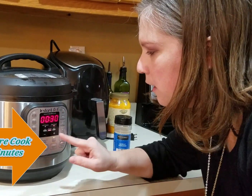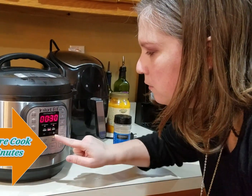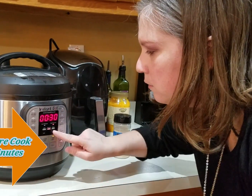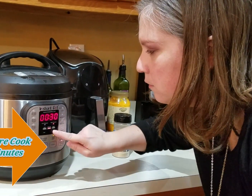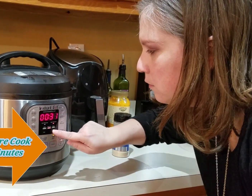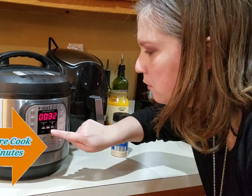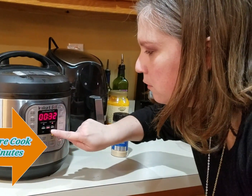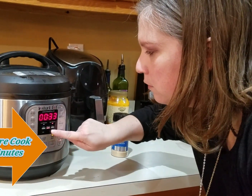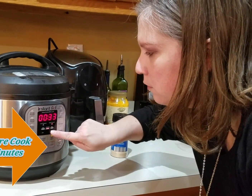40 minutes.